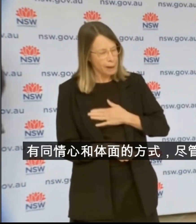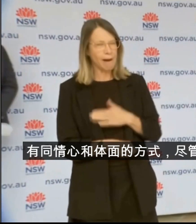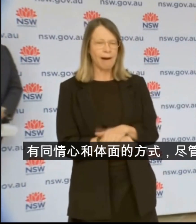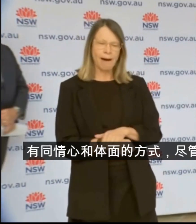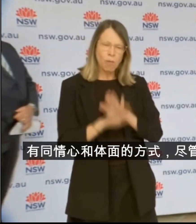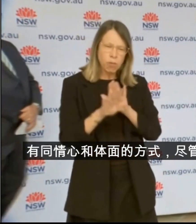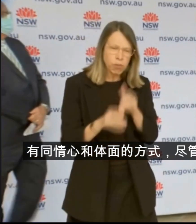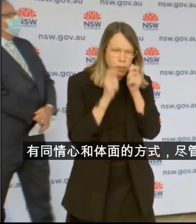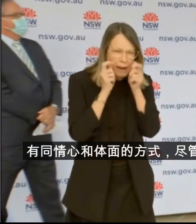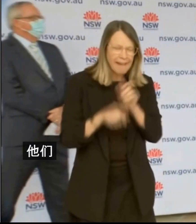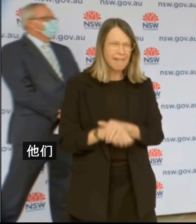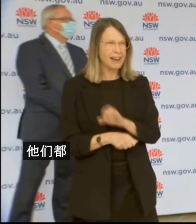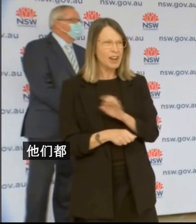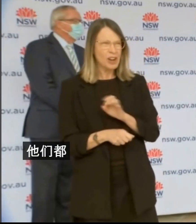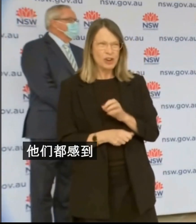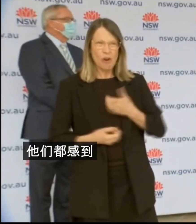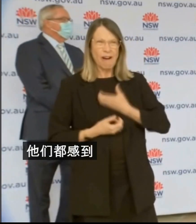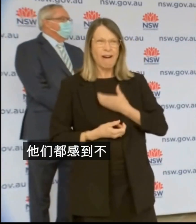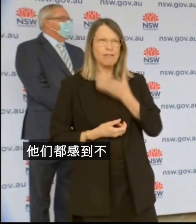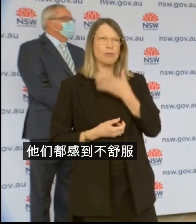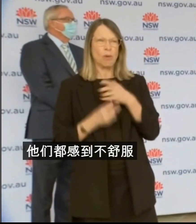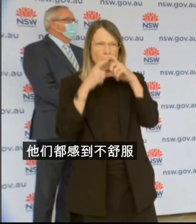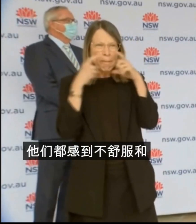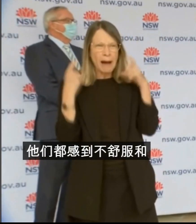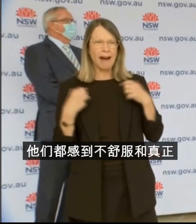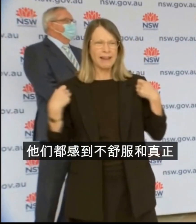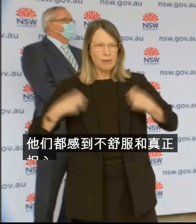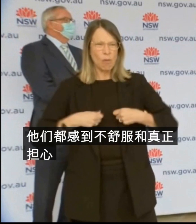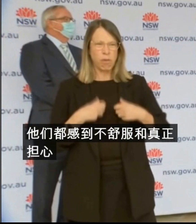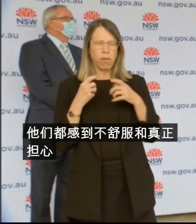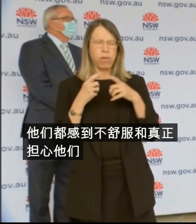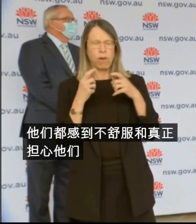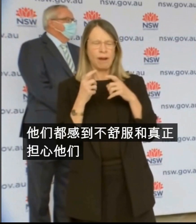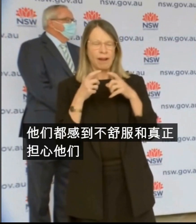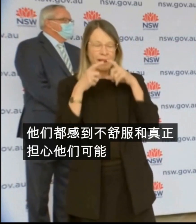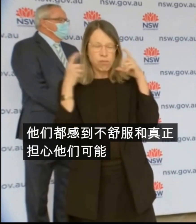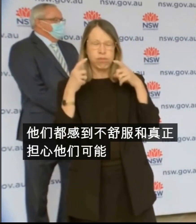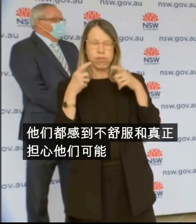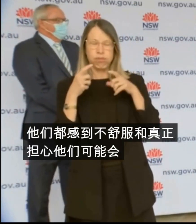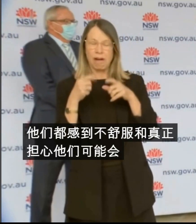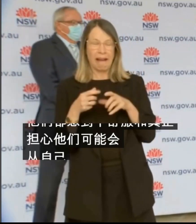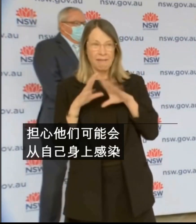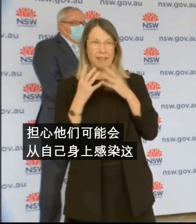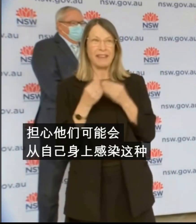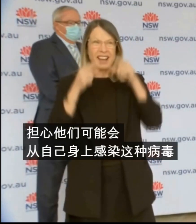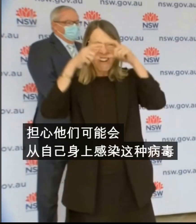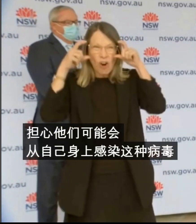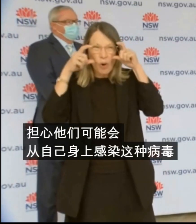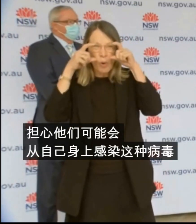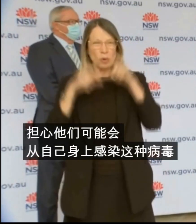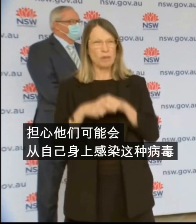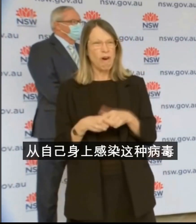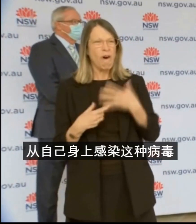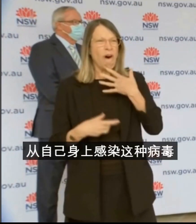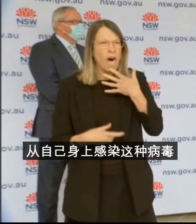the uncomfortableness and the genuine concern that they all have for the fact that they may potentially catch this virus for